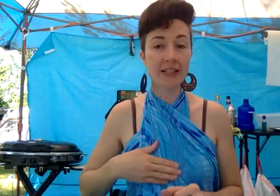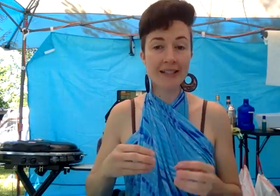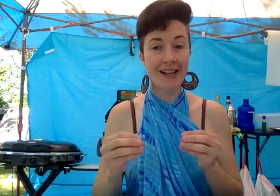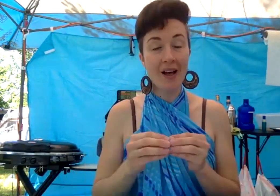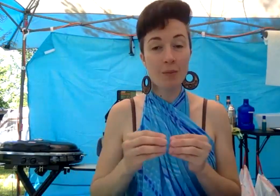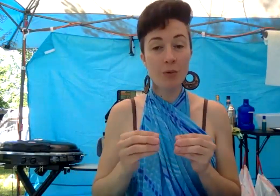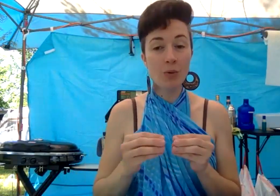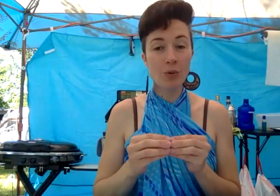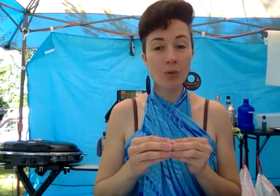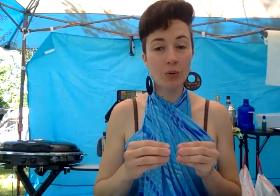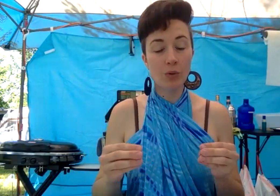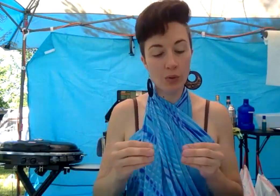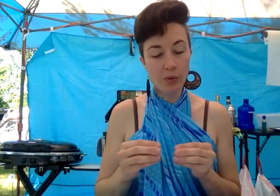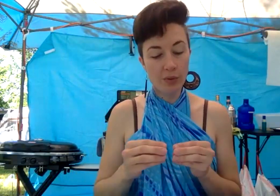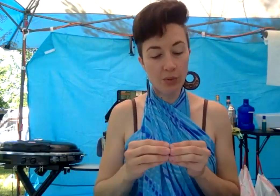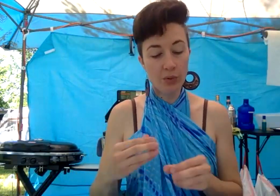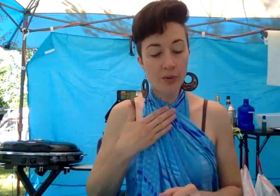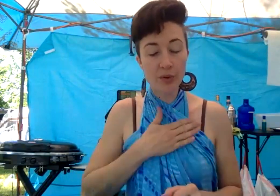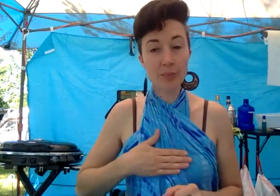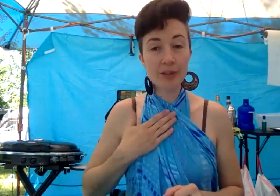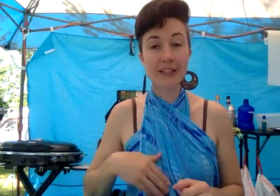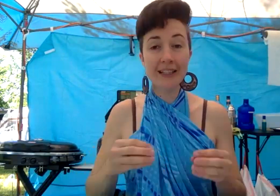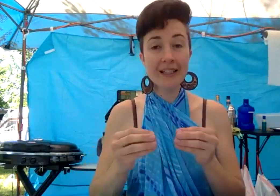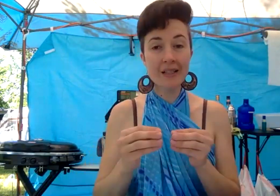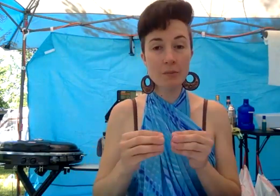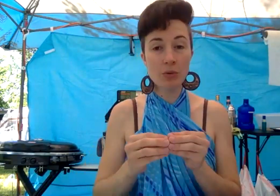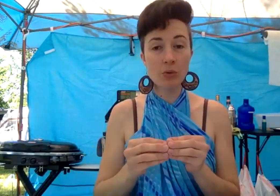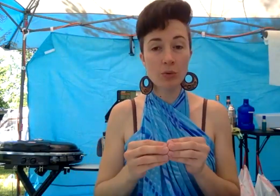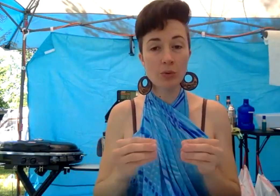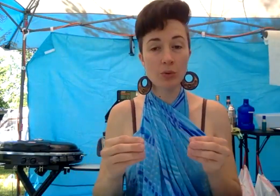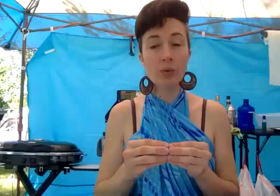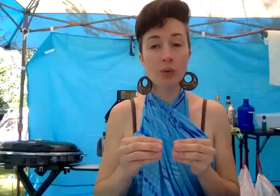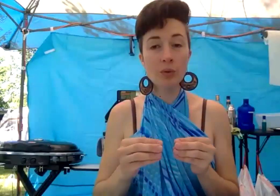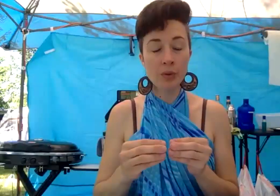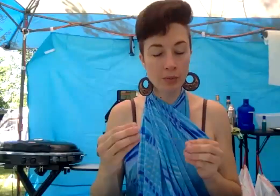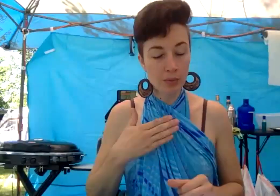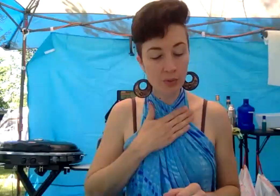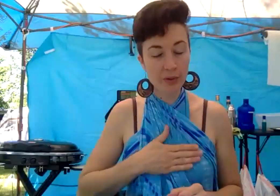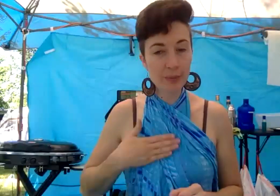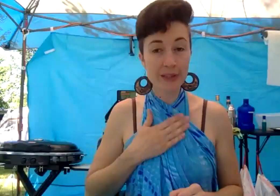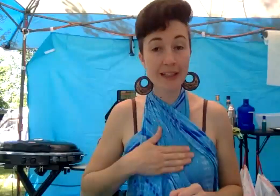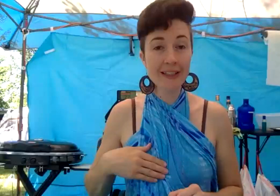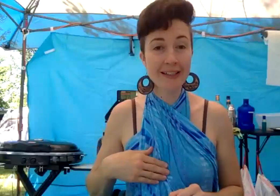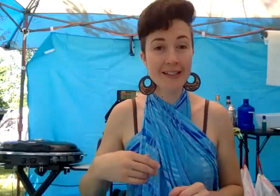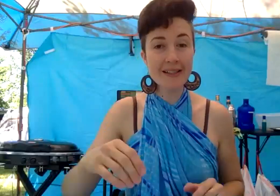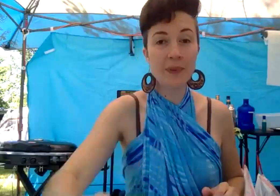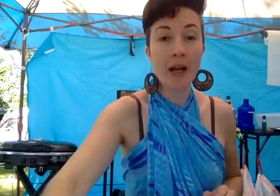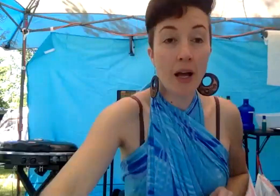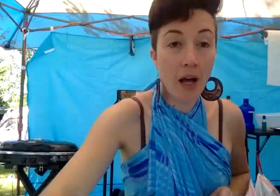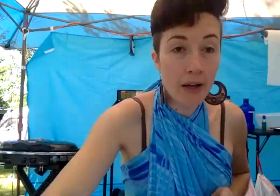please, more, more, please, more, more, please.